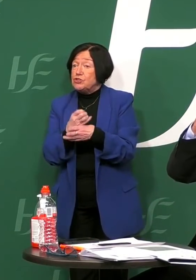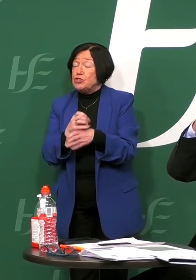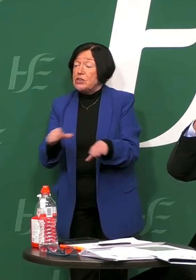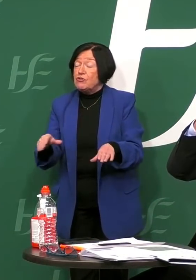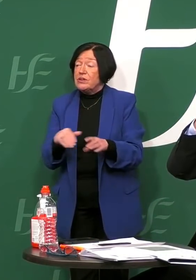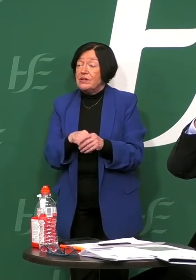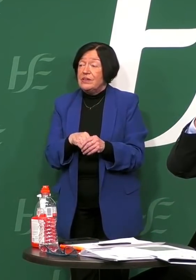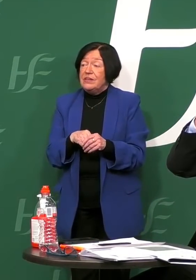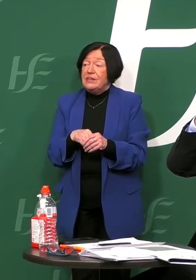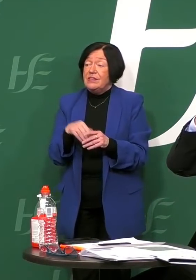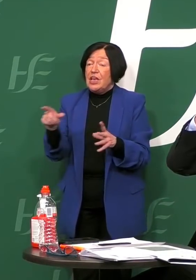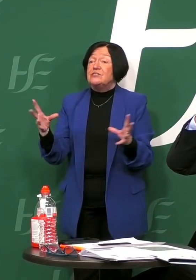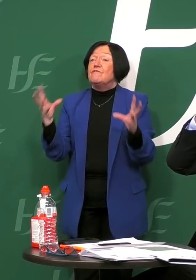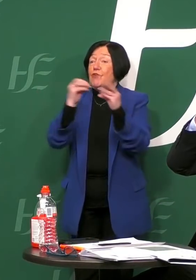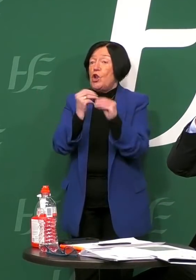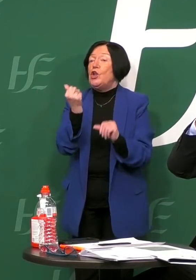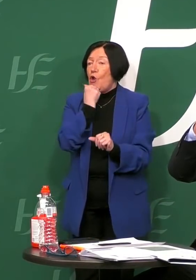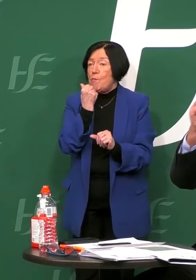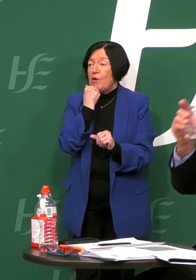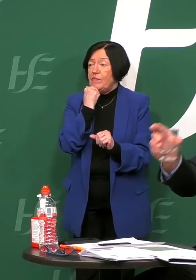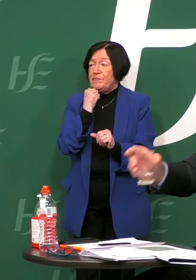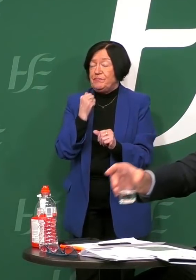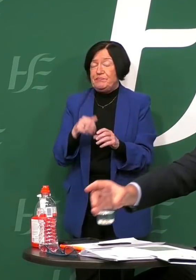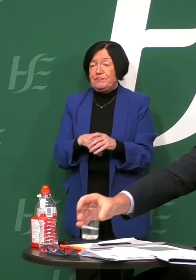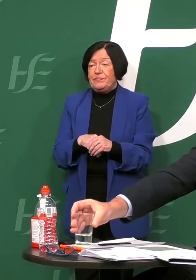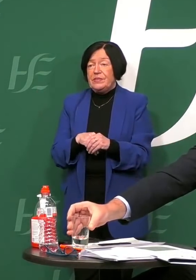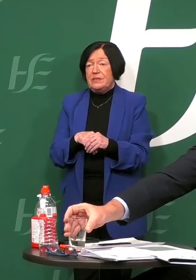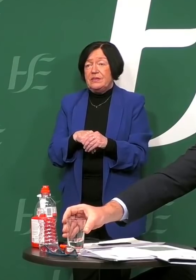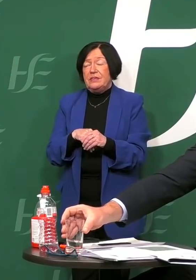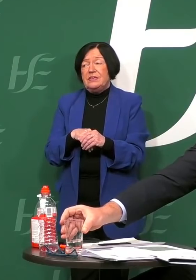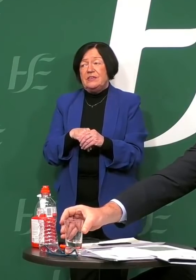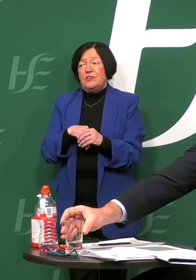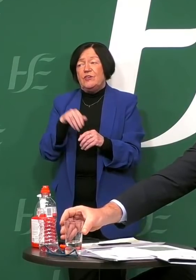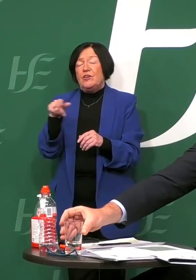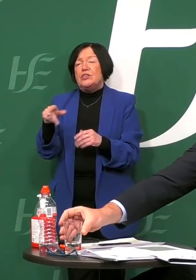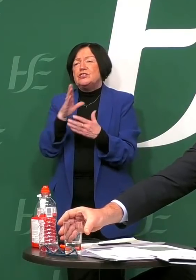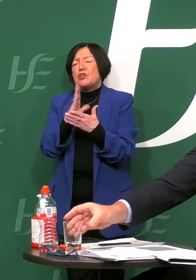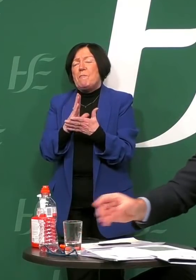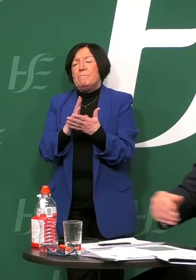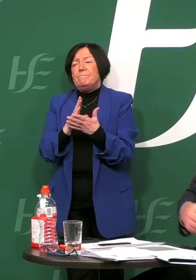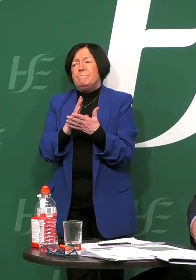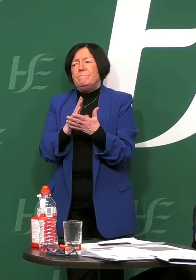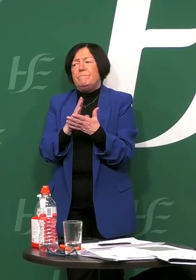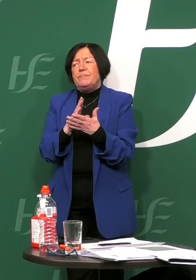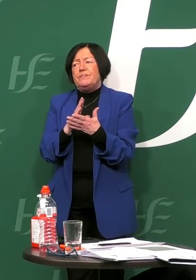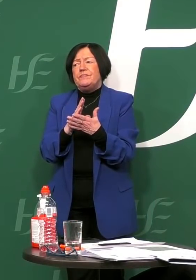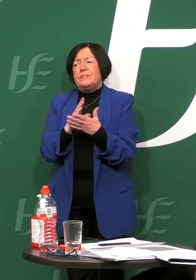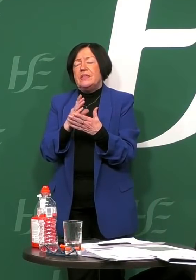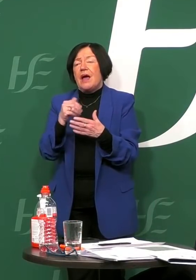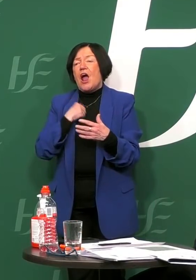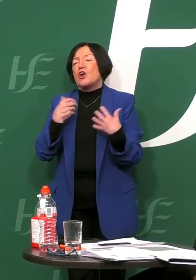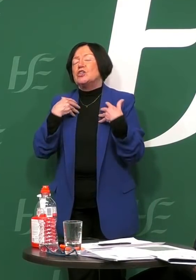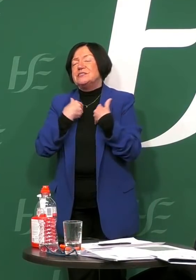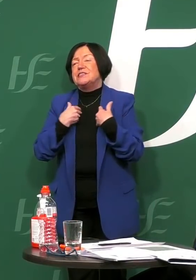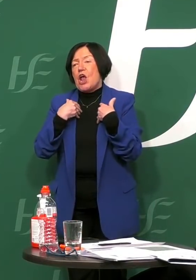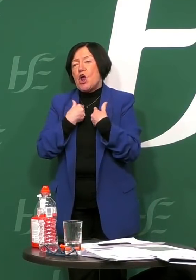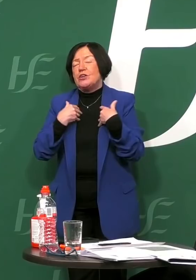No, it's the total number of cases. So obviously we're addressing that but our concern